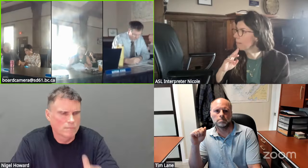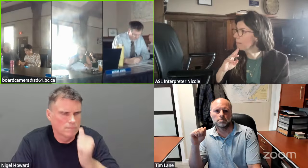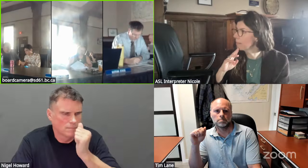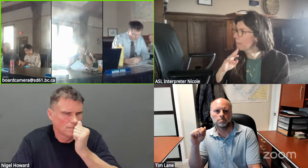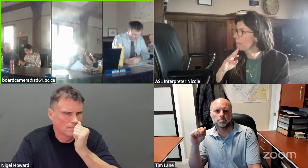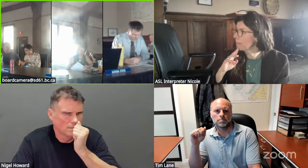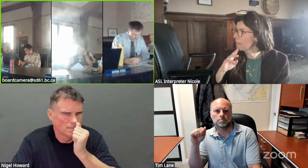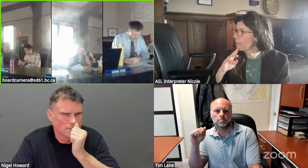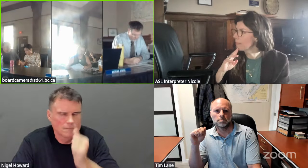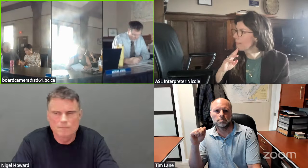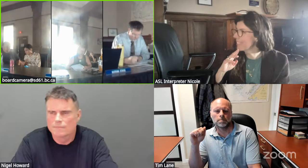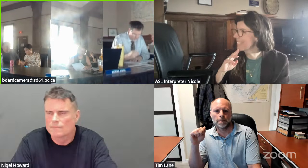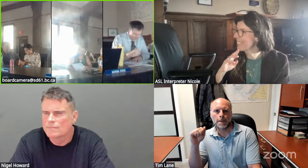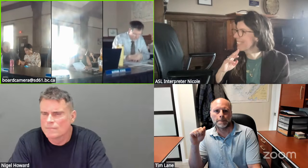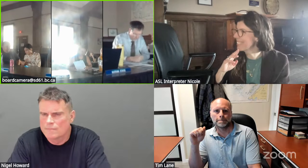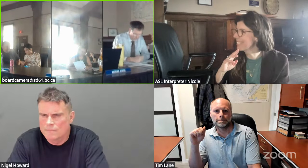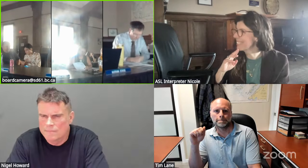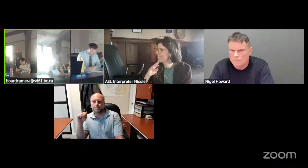Perfect.